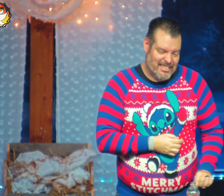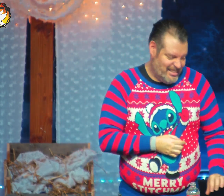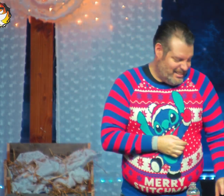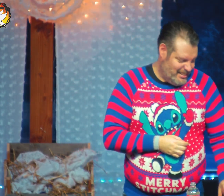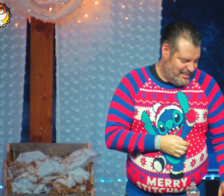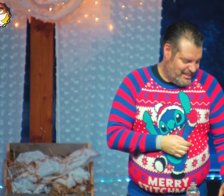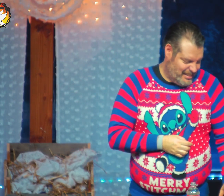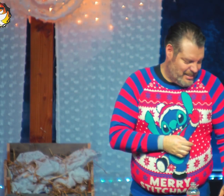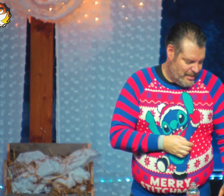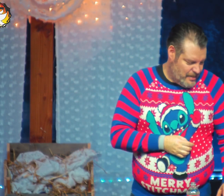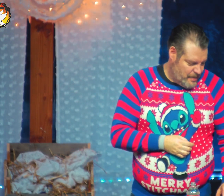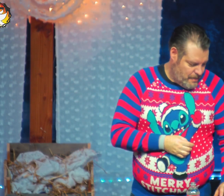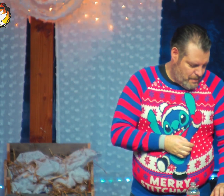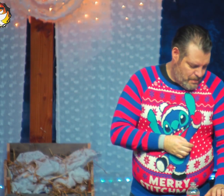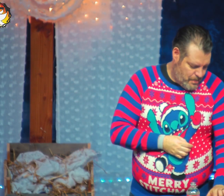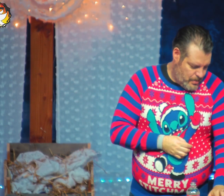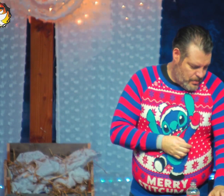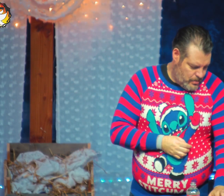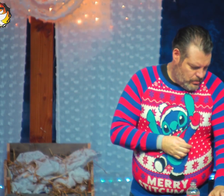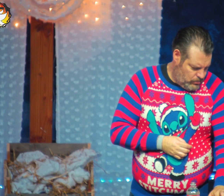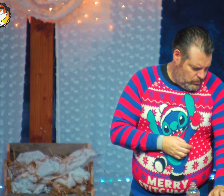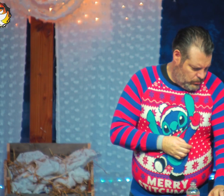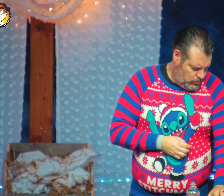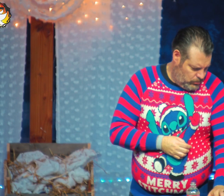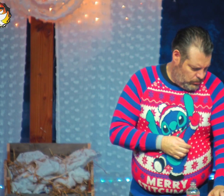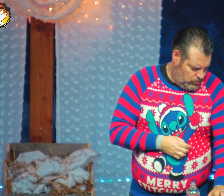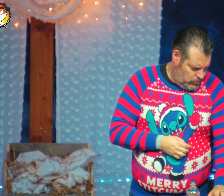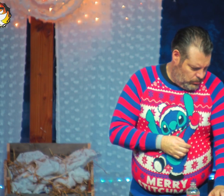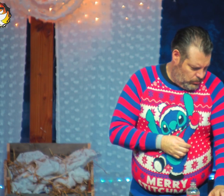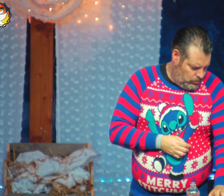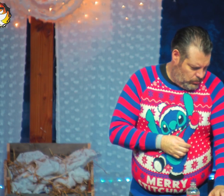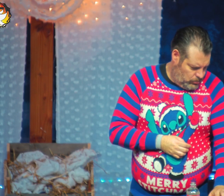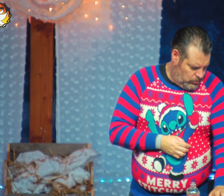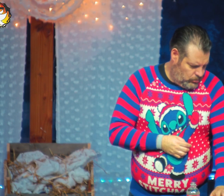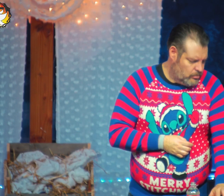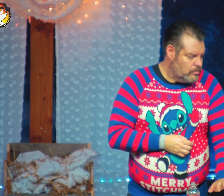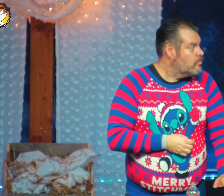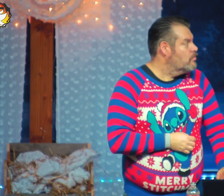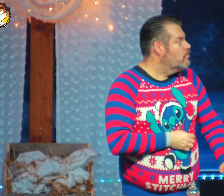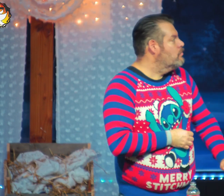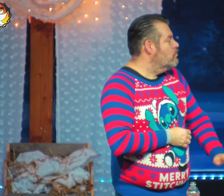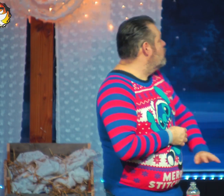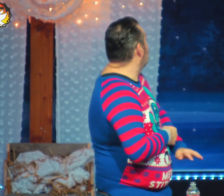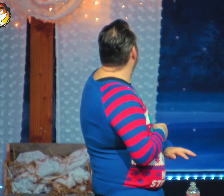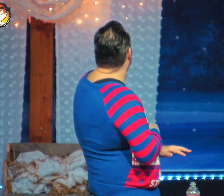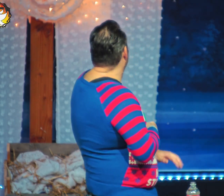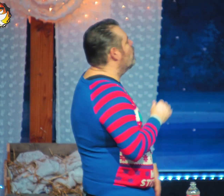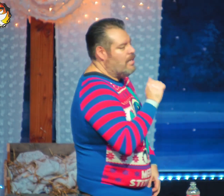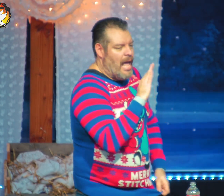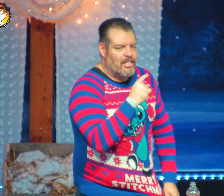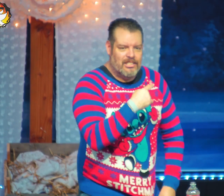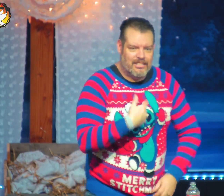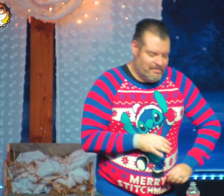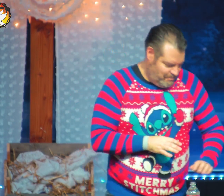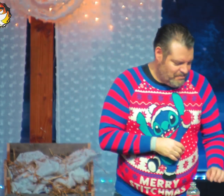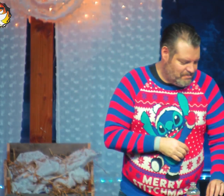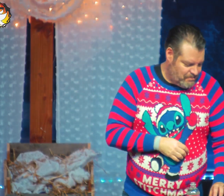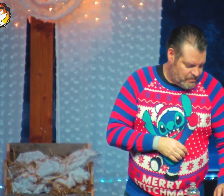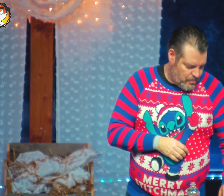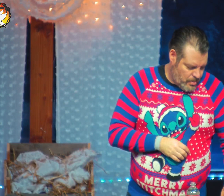war to stop. I pray for both sides to be saved and spared. But of course, the enemy will be eradicated. And